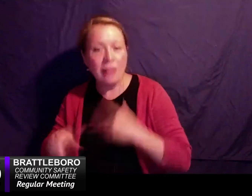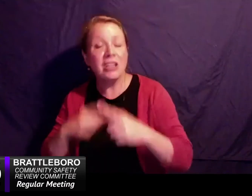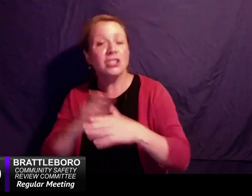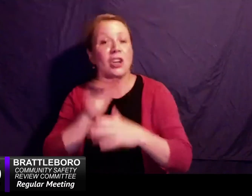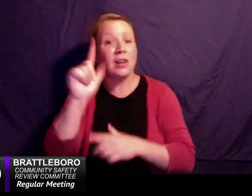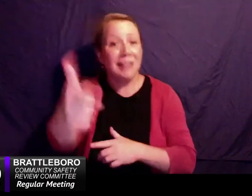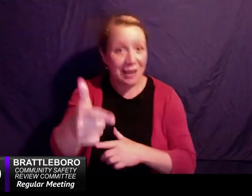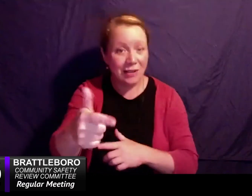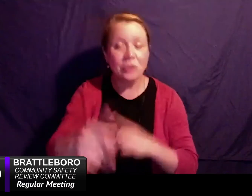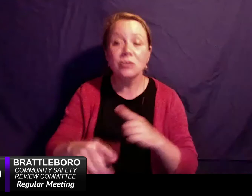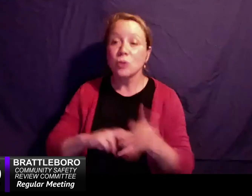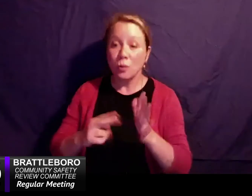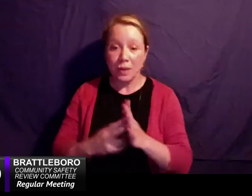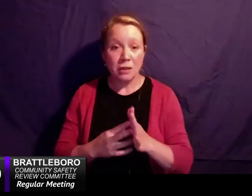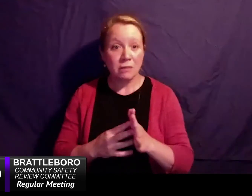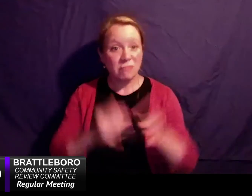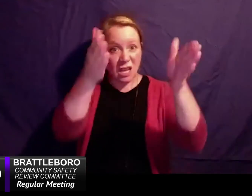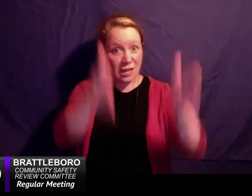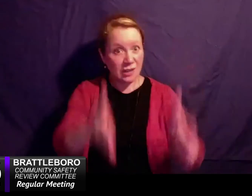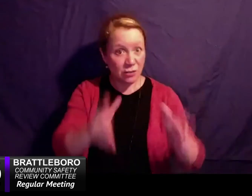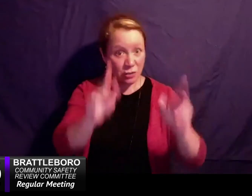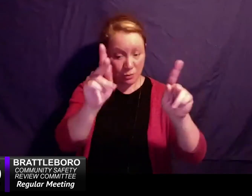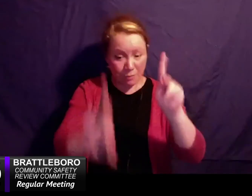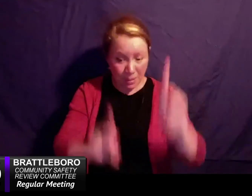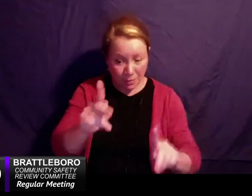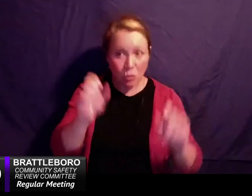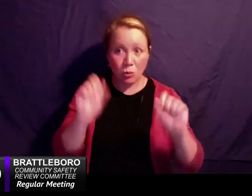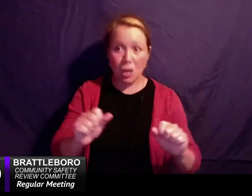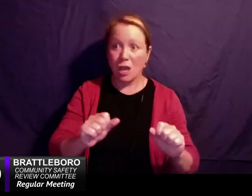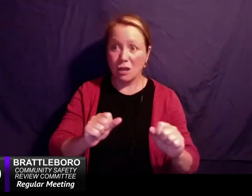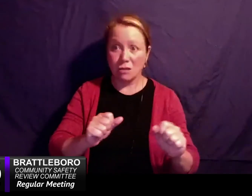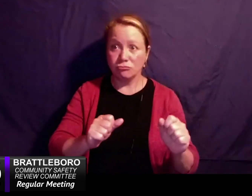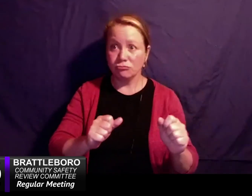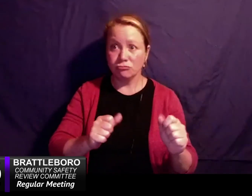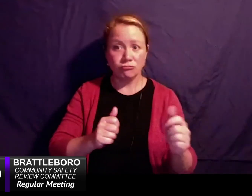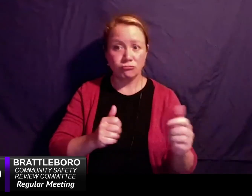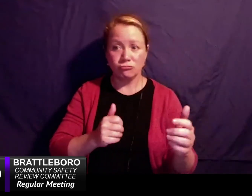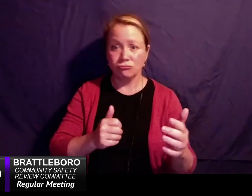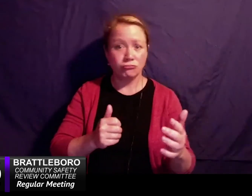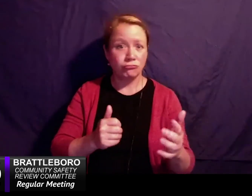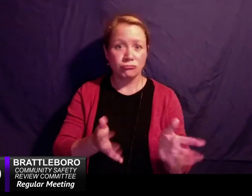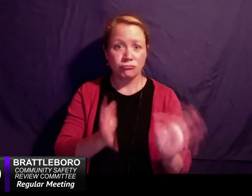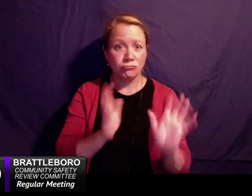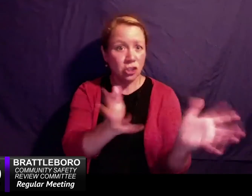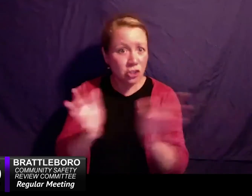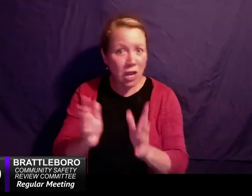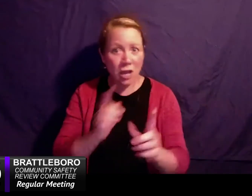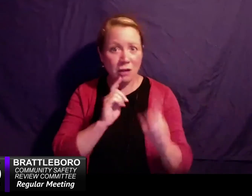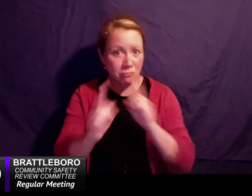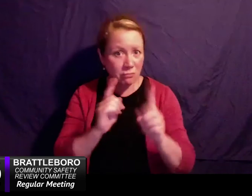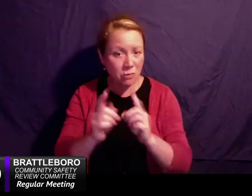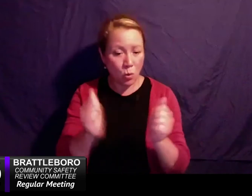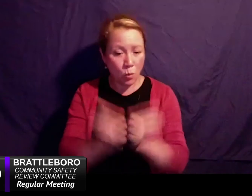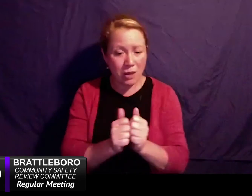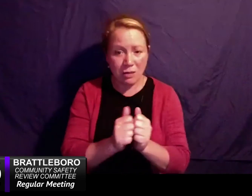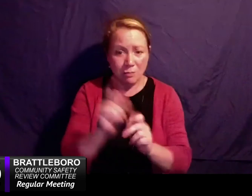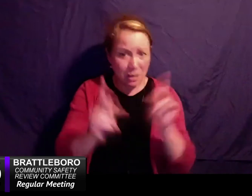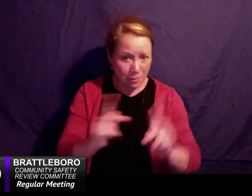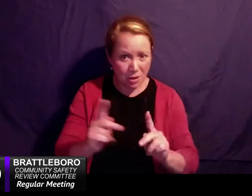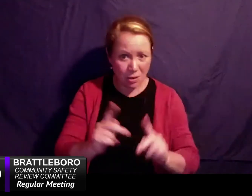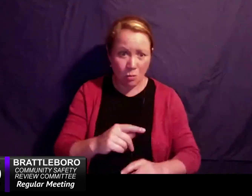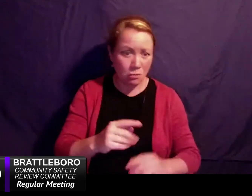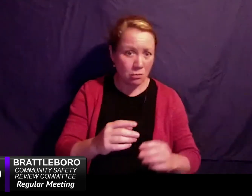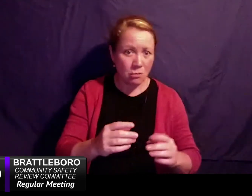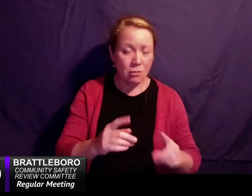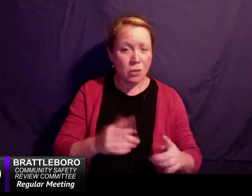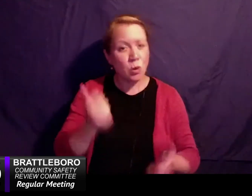can have interaction with any other member or a couple of members at a time in a way that's just helping you to